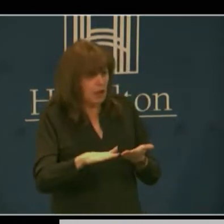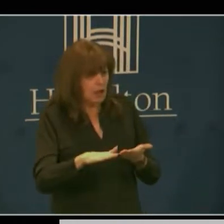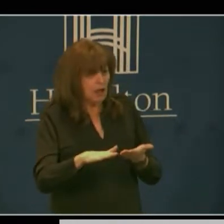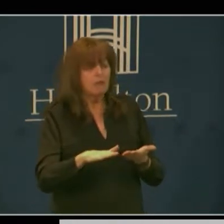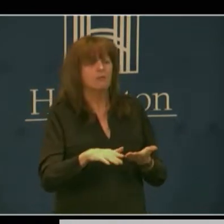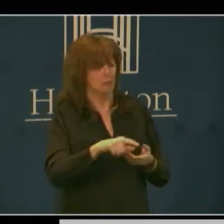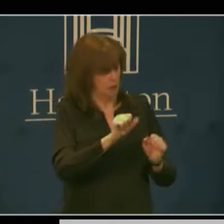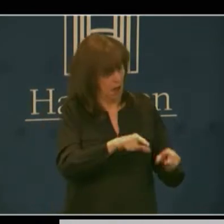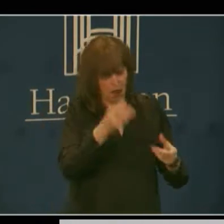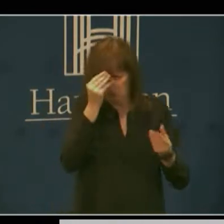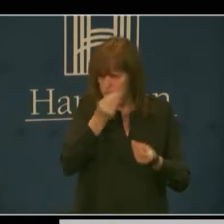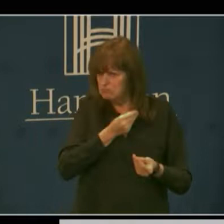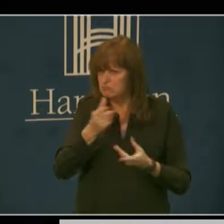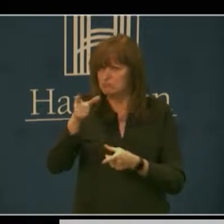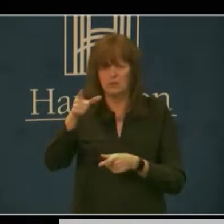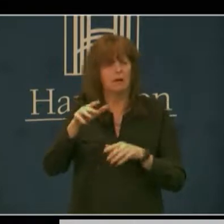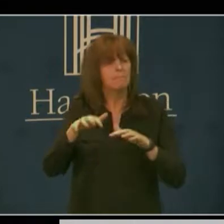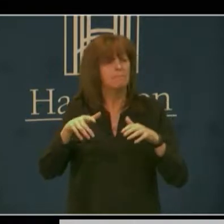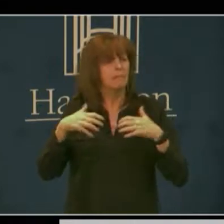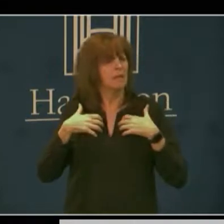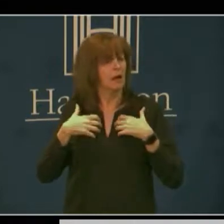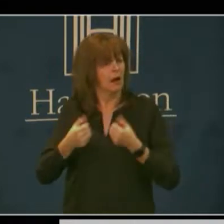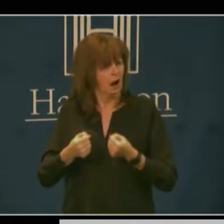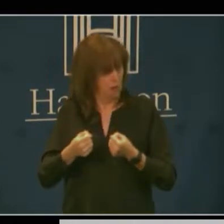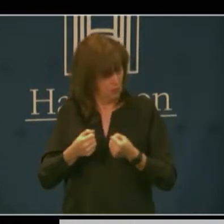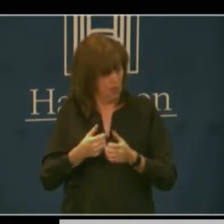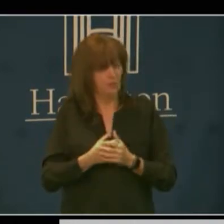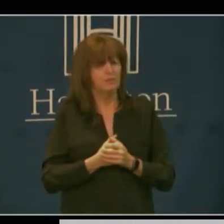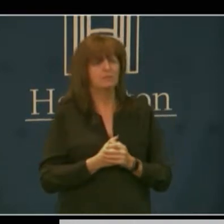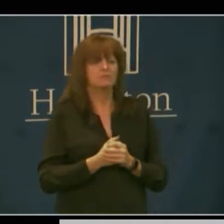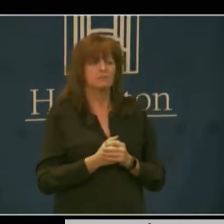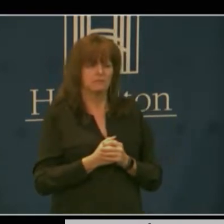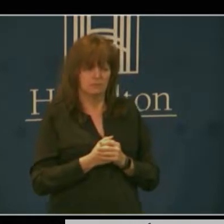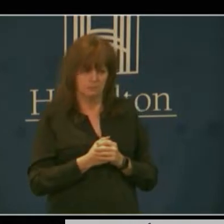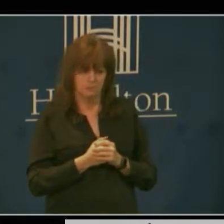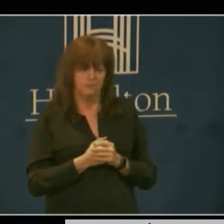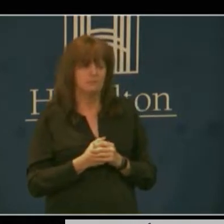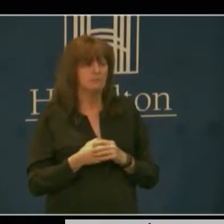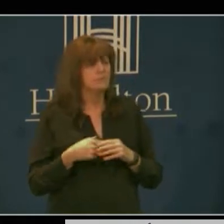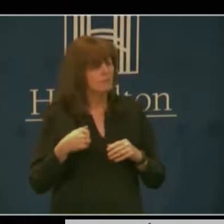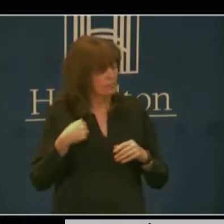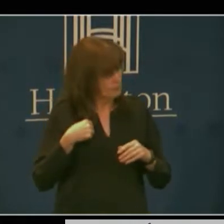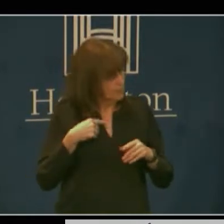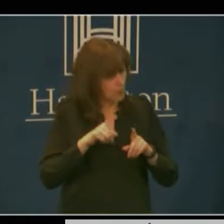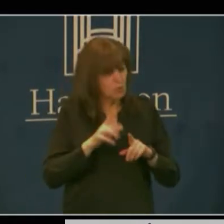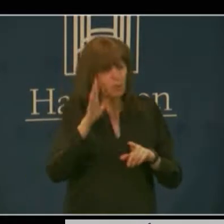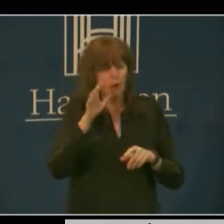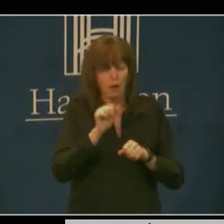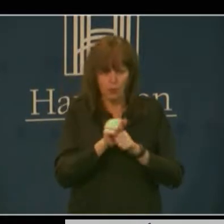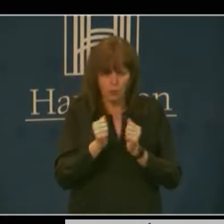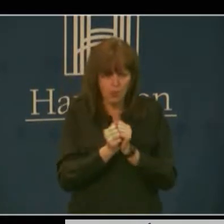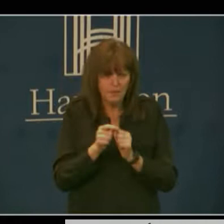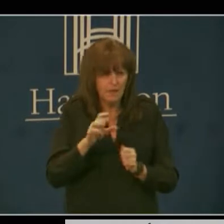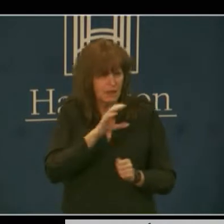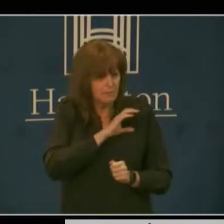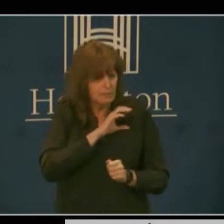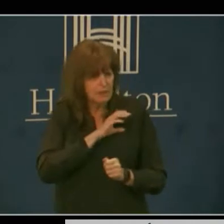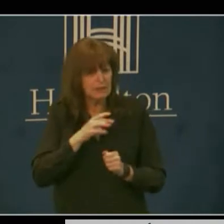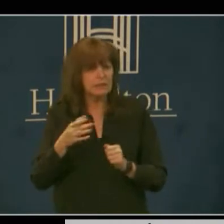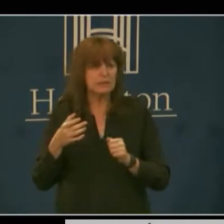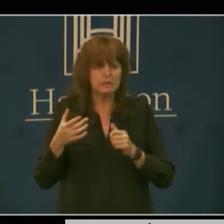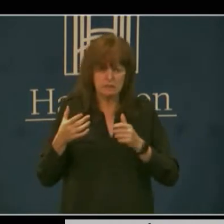police, organized gatherings of more than 50 individuals and passing on intelligence should we receive any about those types of